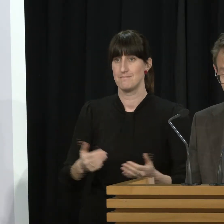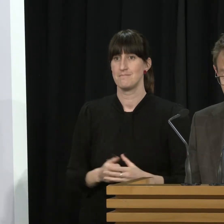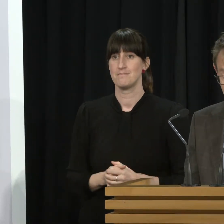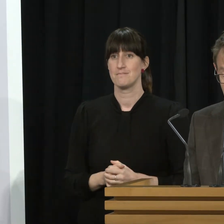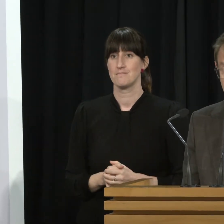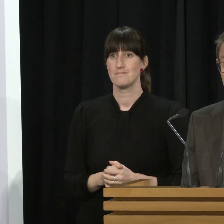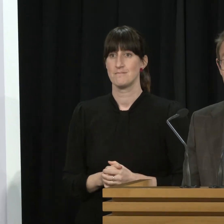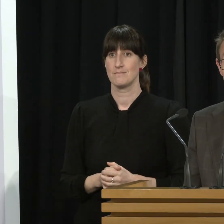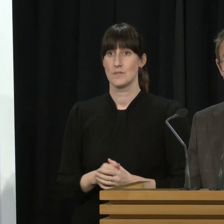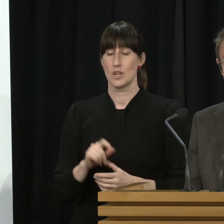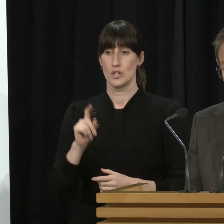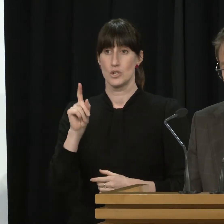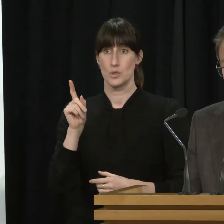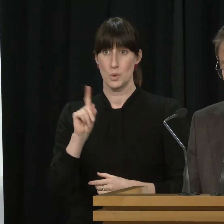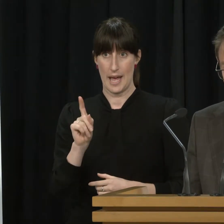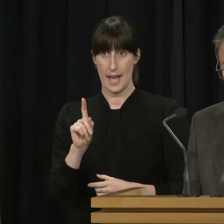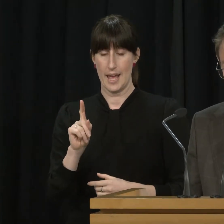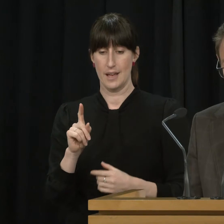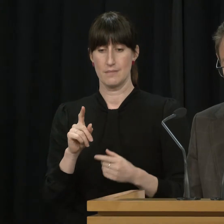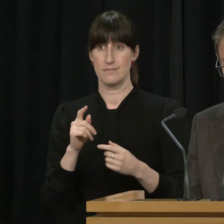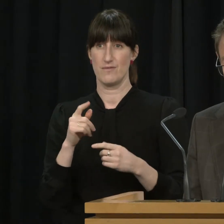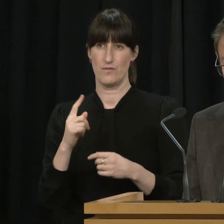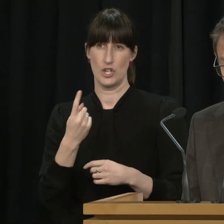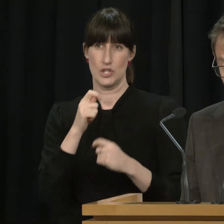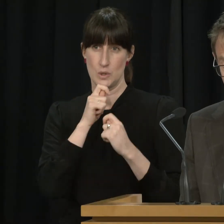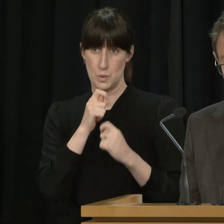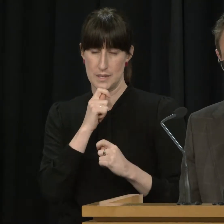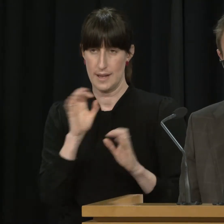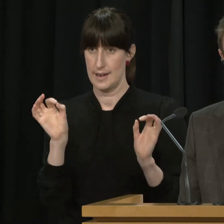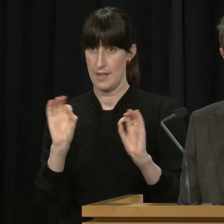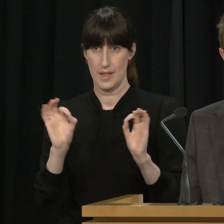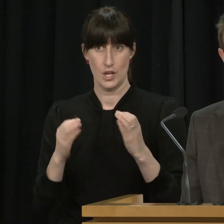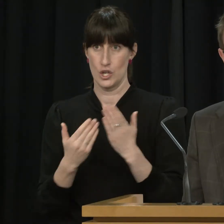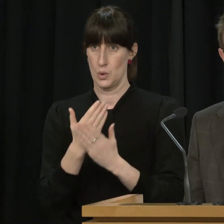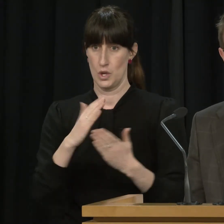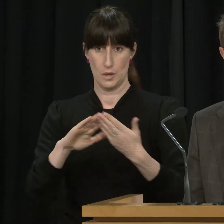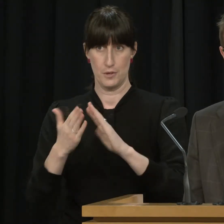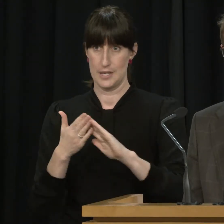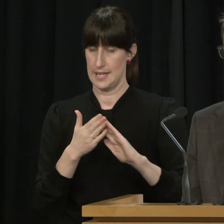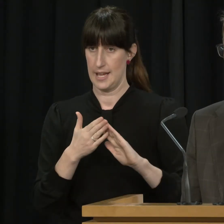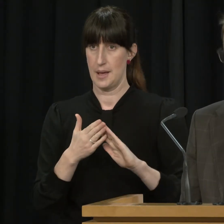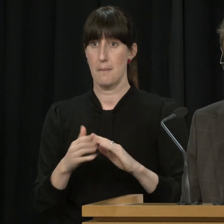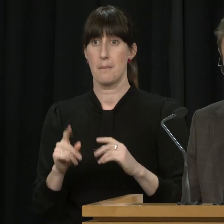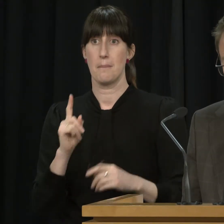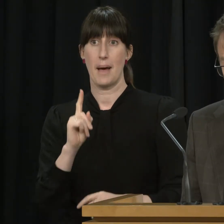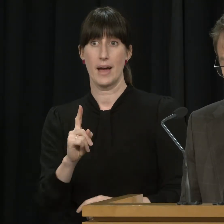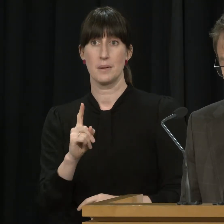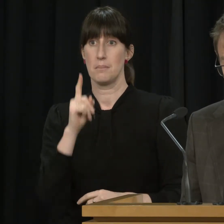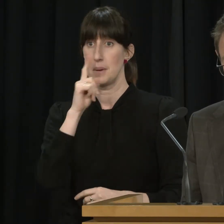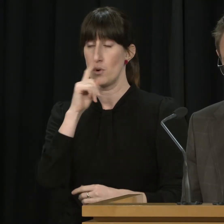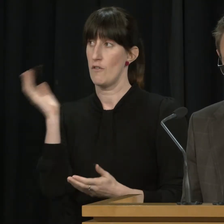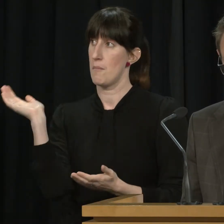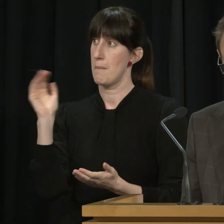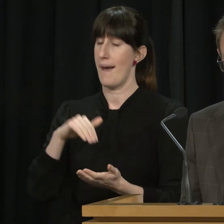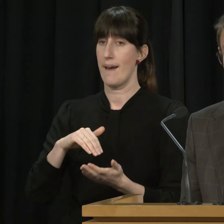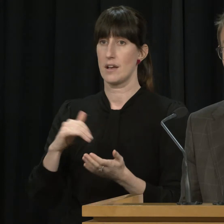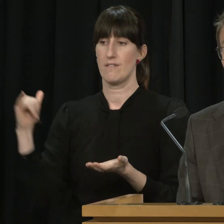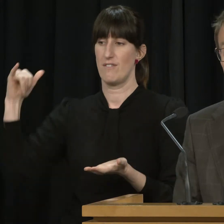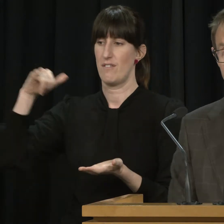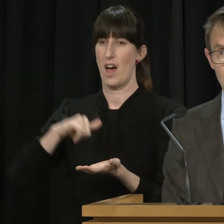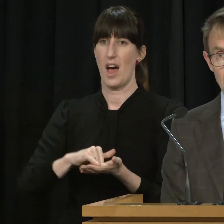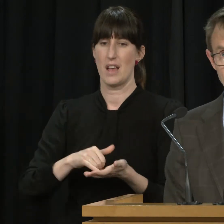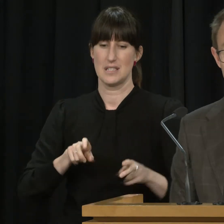Today's headline figures: there are no community cases, and we have 2 new cases to report in recent returnees and managed isolation